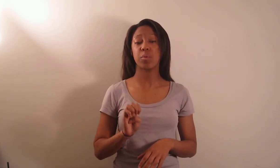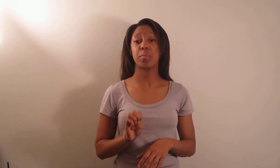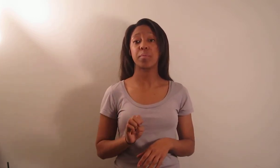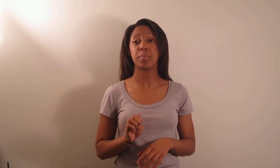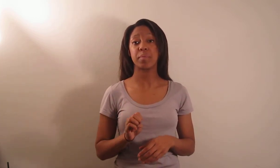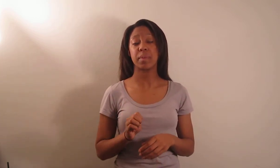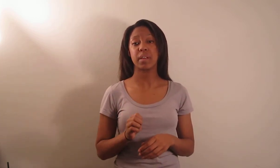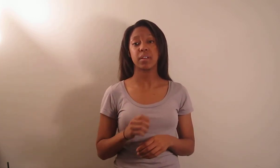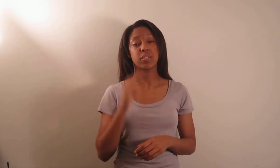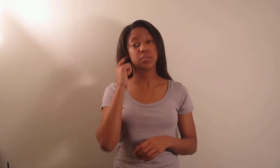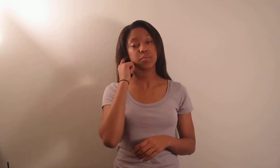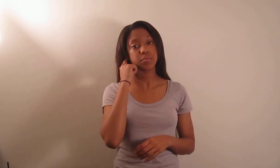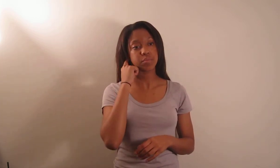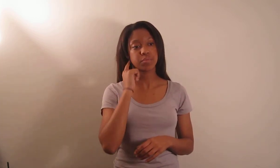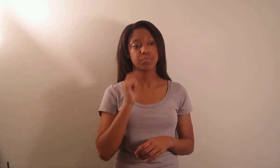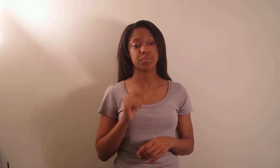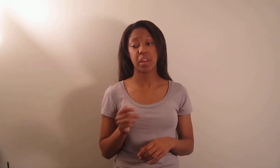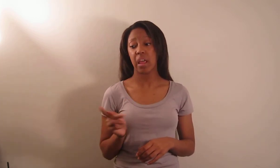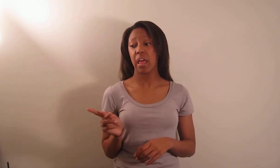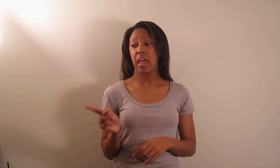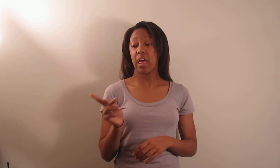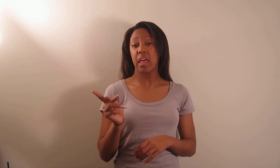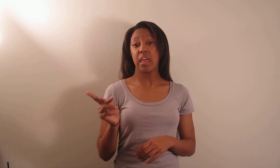most up-to-date technology, and it had to pay.